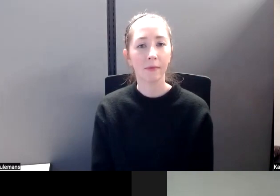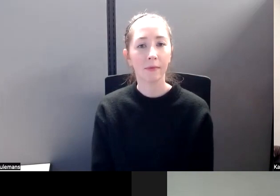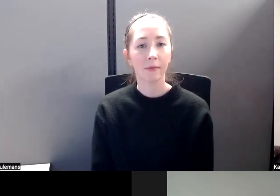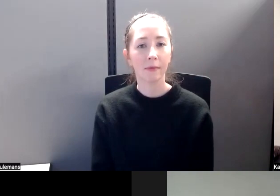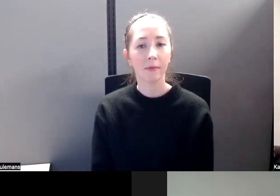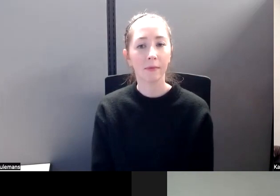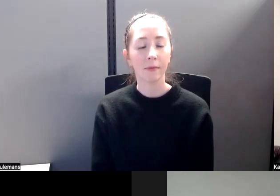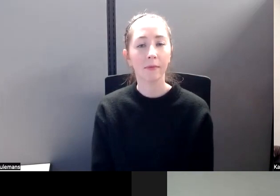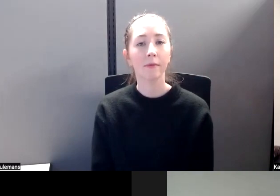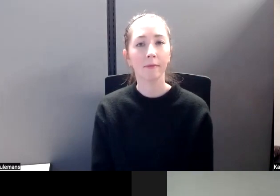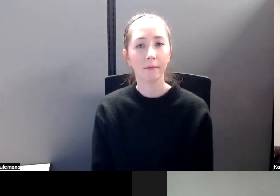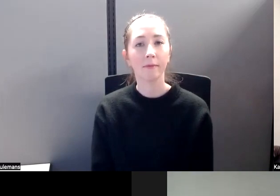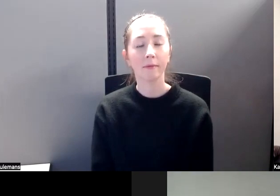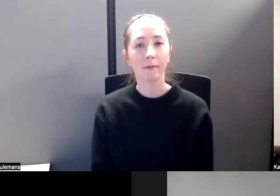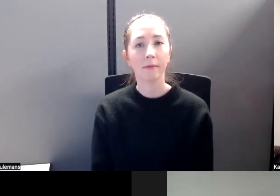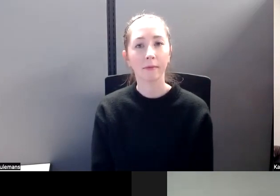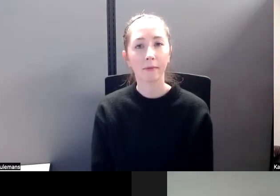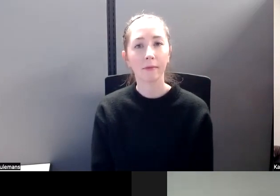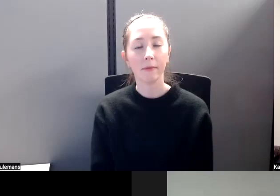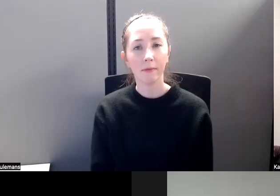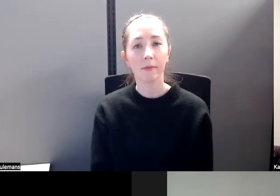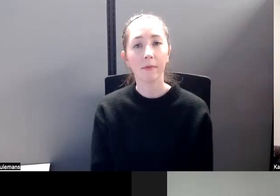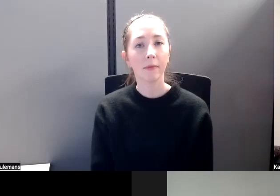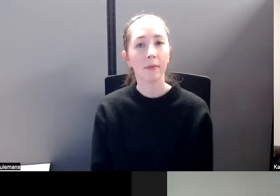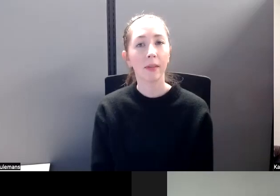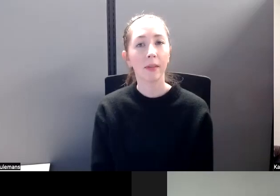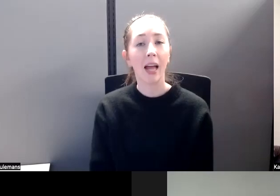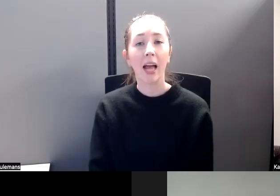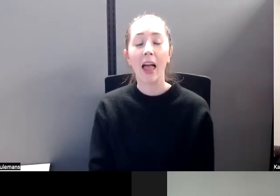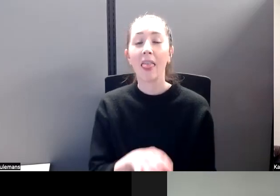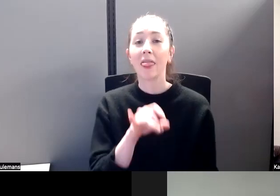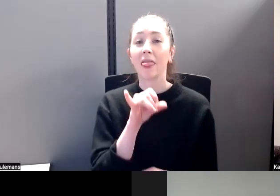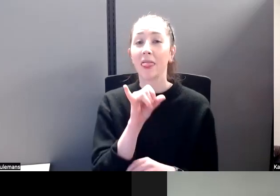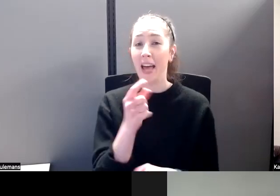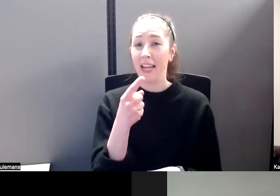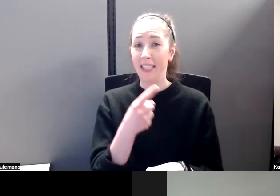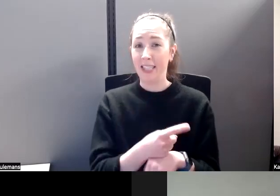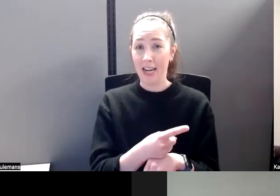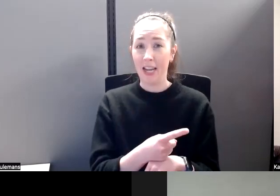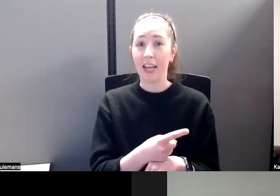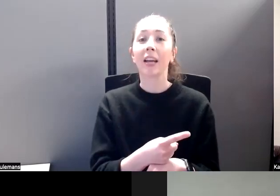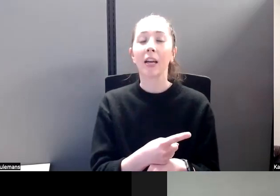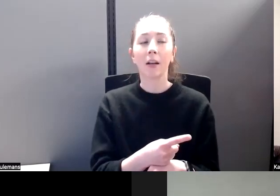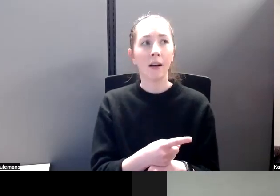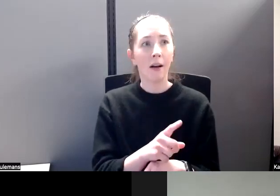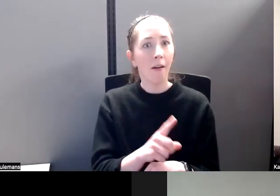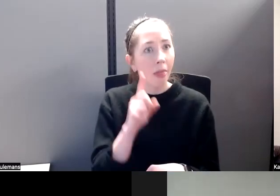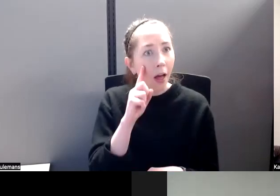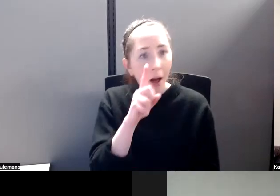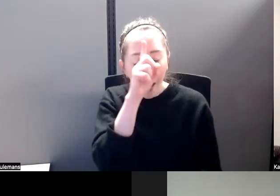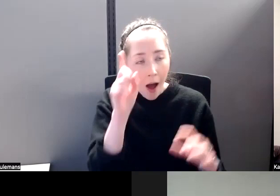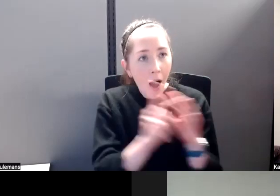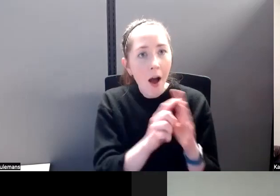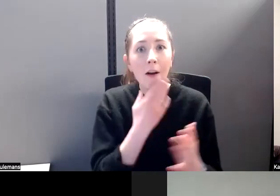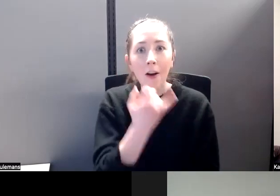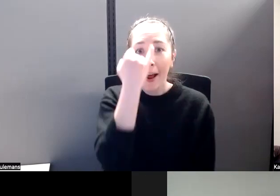to stay in like one area or one location? Not on that day. On that day, I was like, you know, it'd be a good idea. We